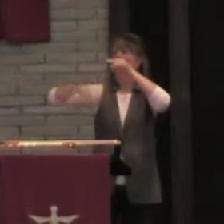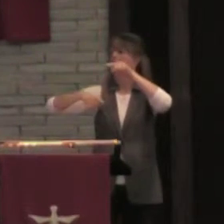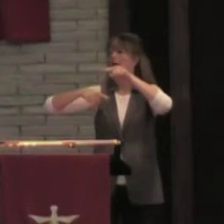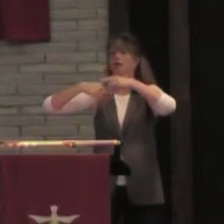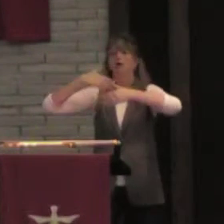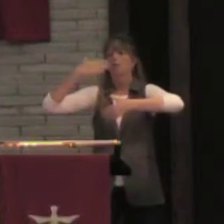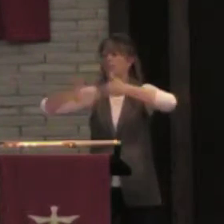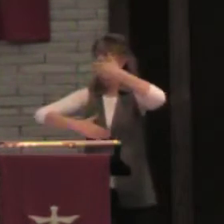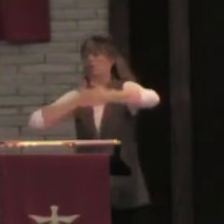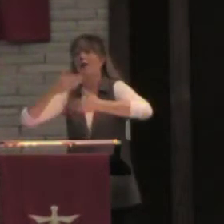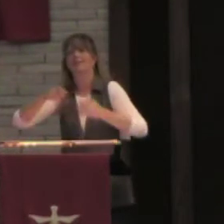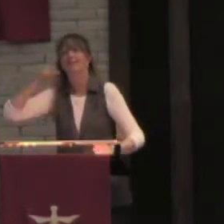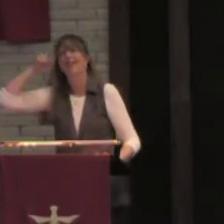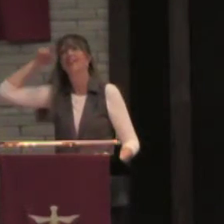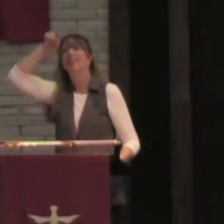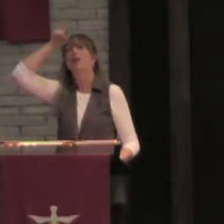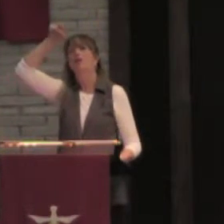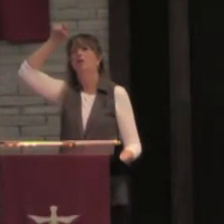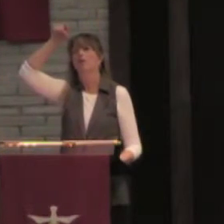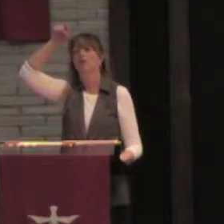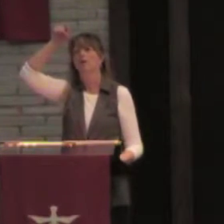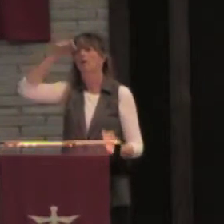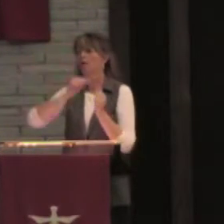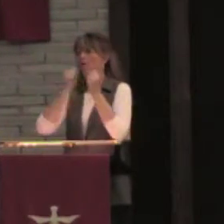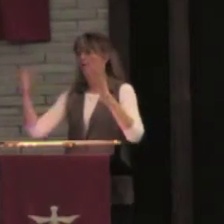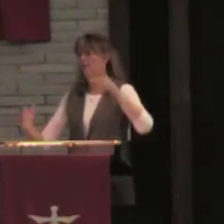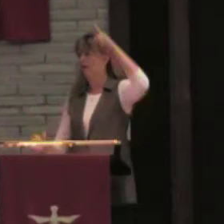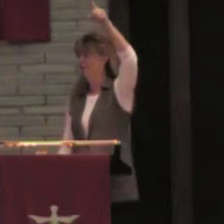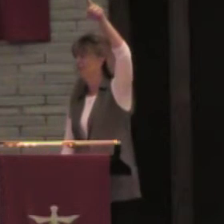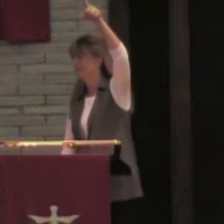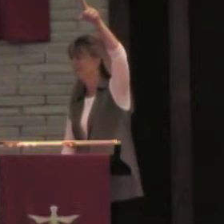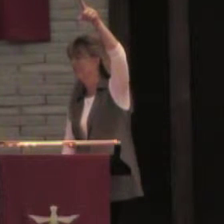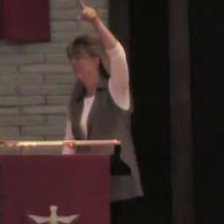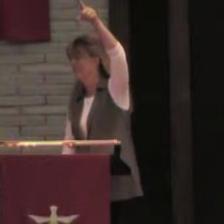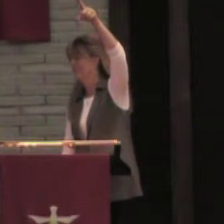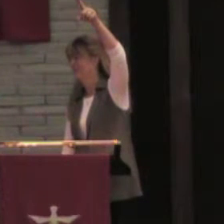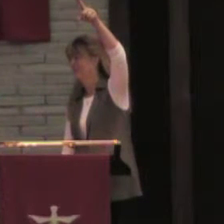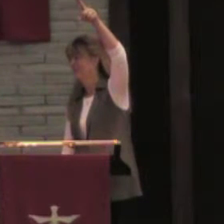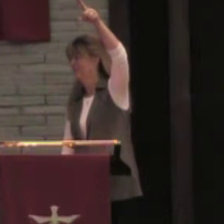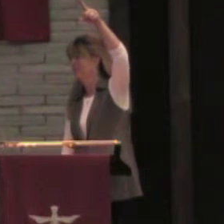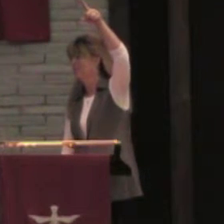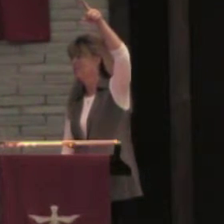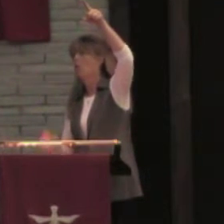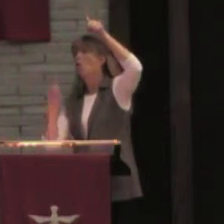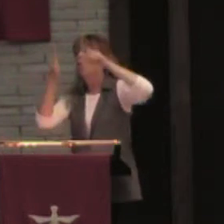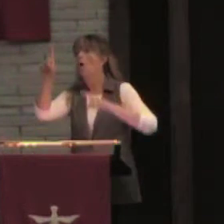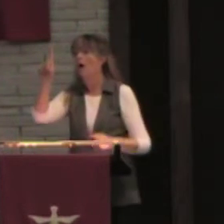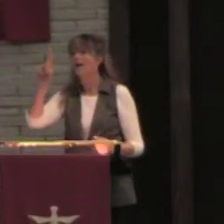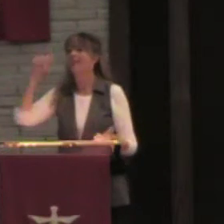has to be supernatural. The supernatural part, you can't do it without God.